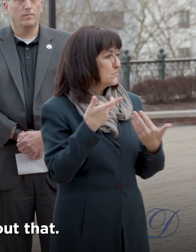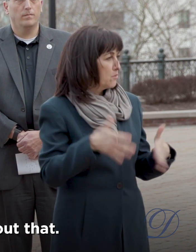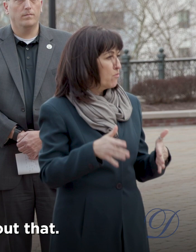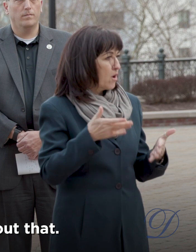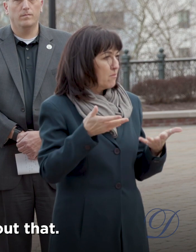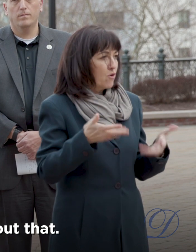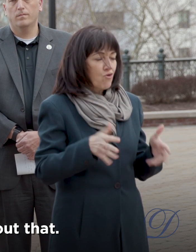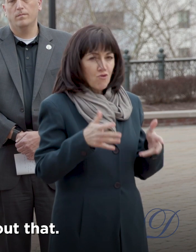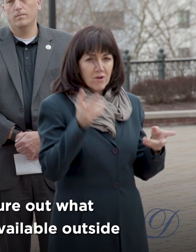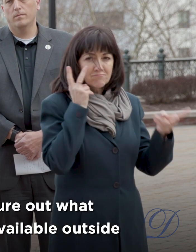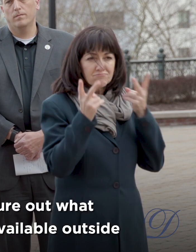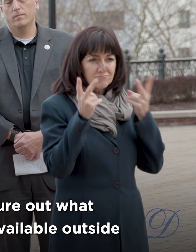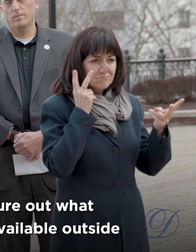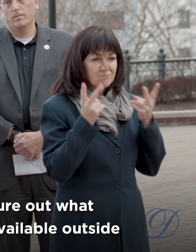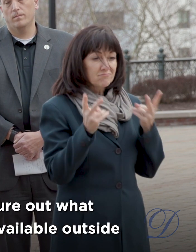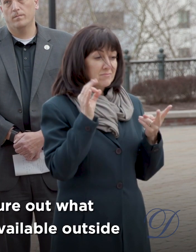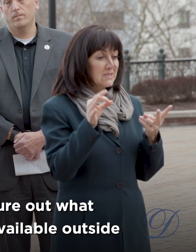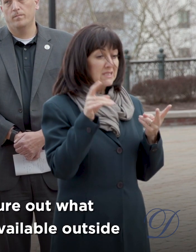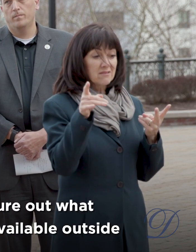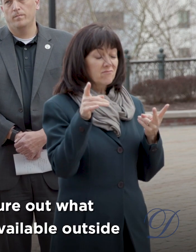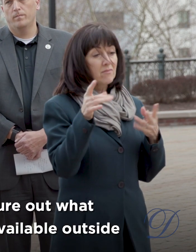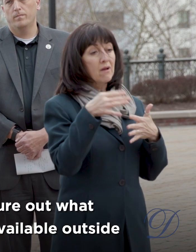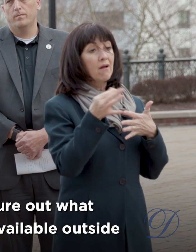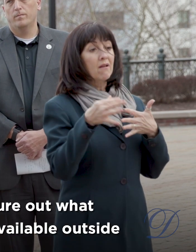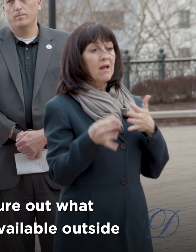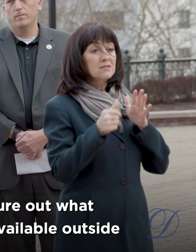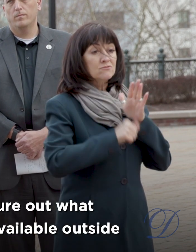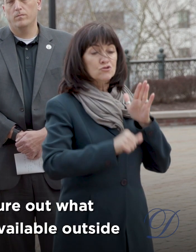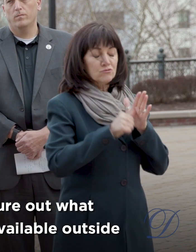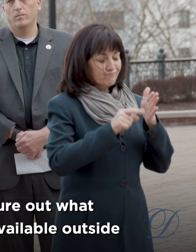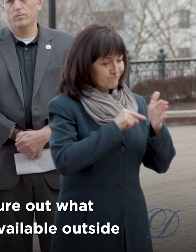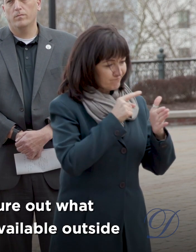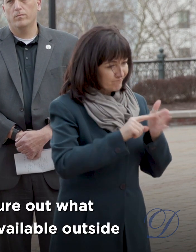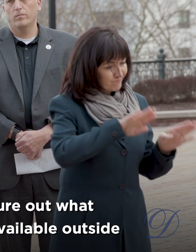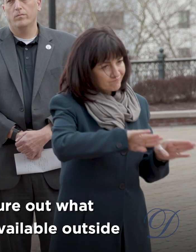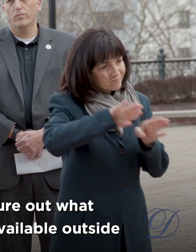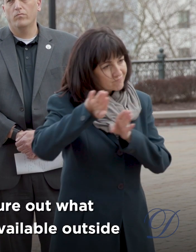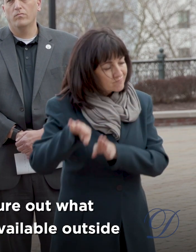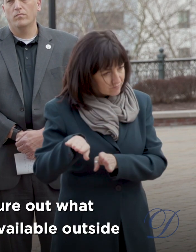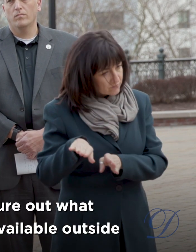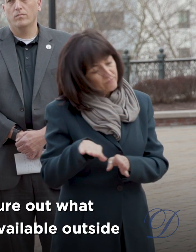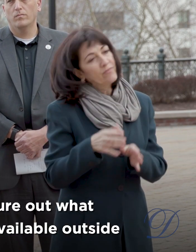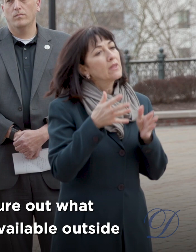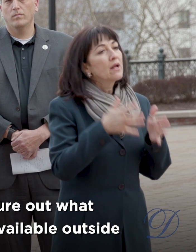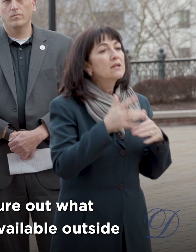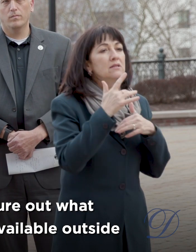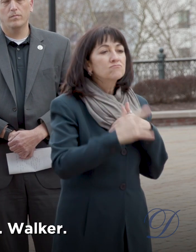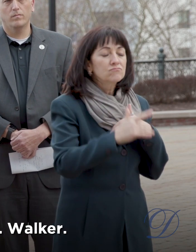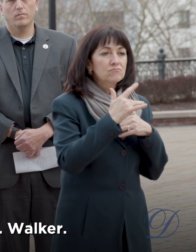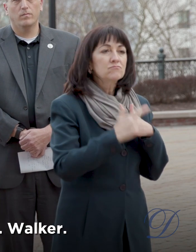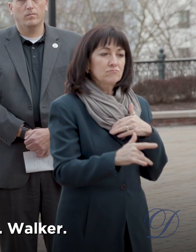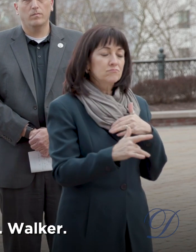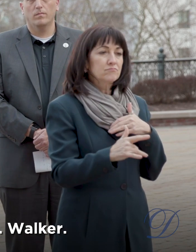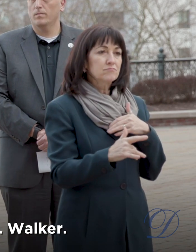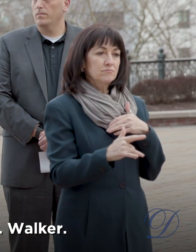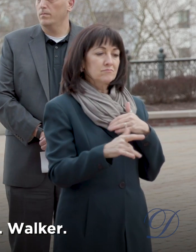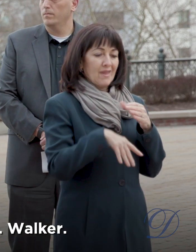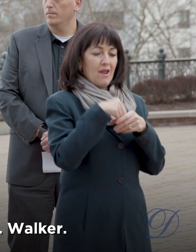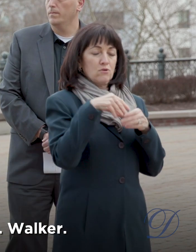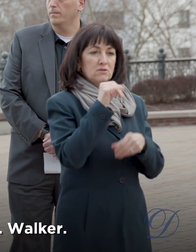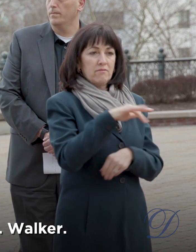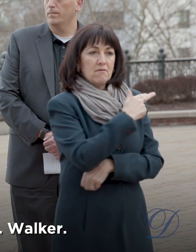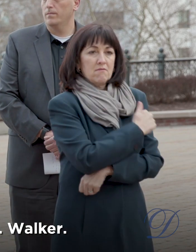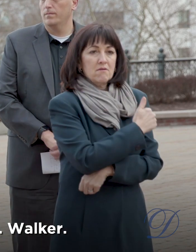that. And then we've got to figure out what kind of space we can make available outside the hospitals. Dr.